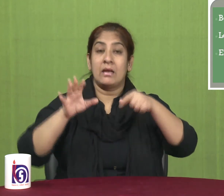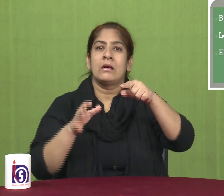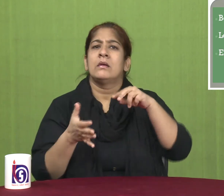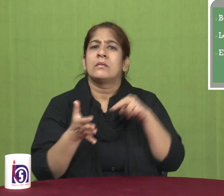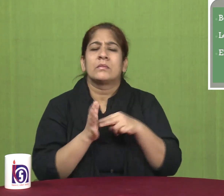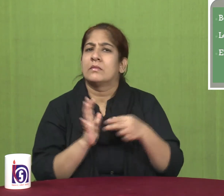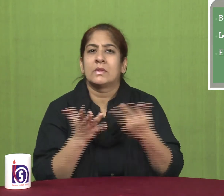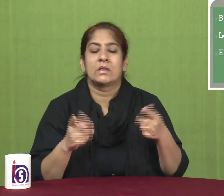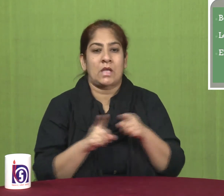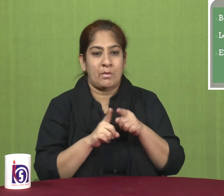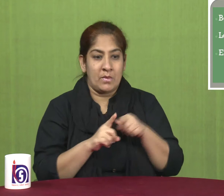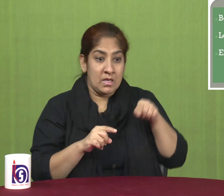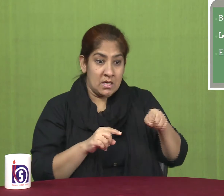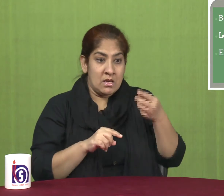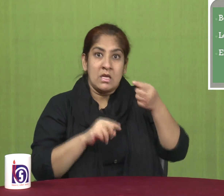Sixth important point is